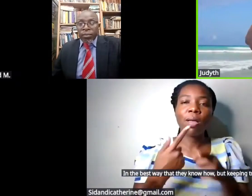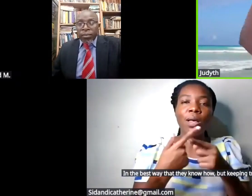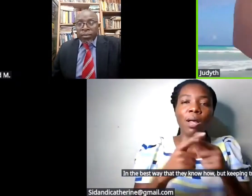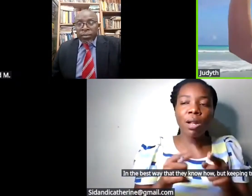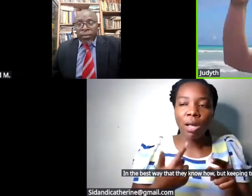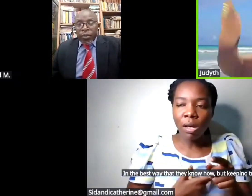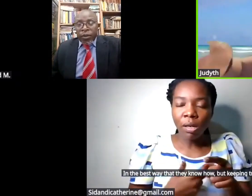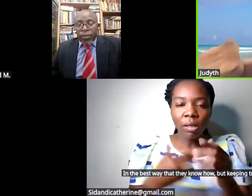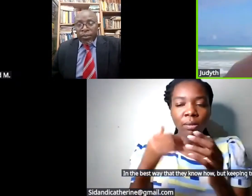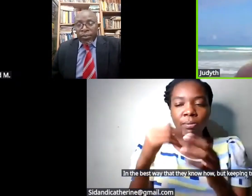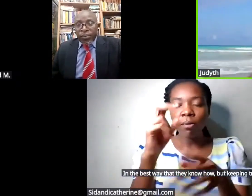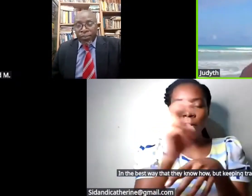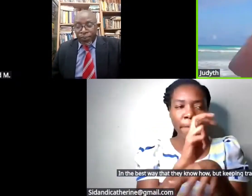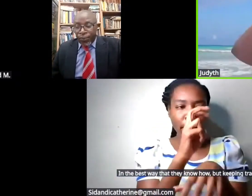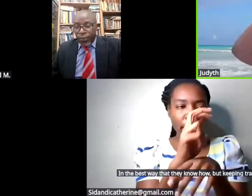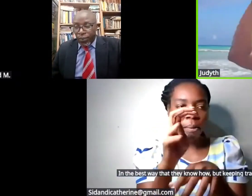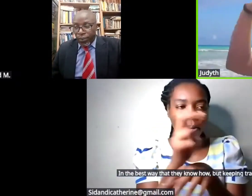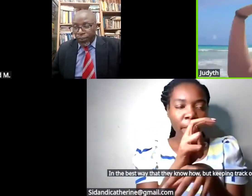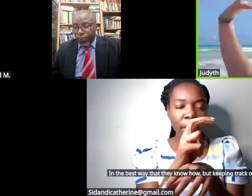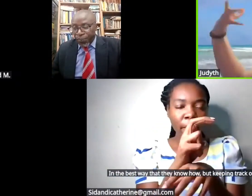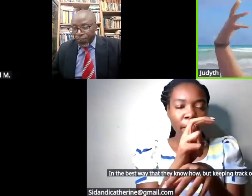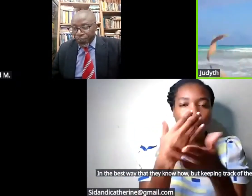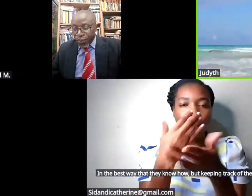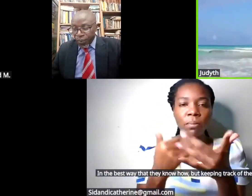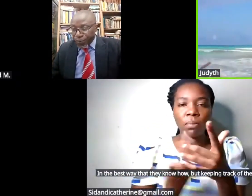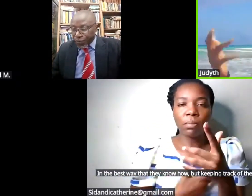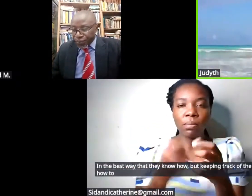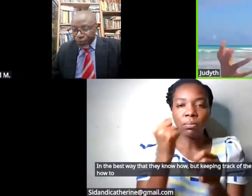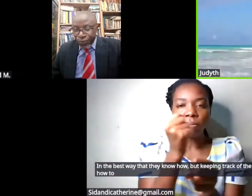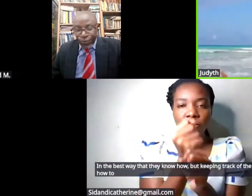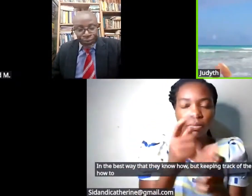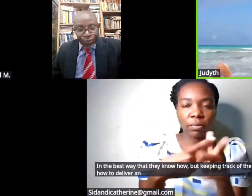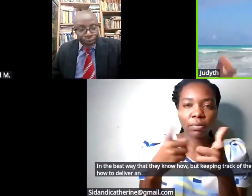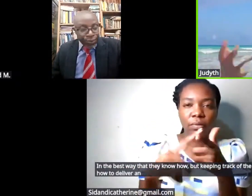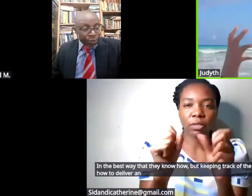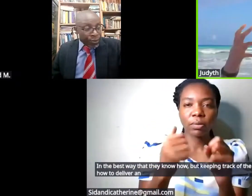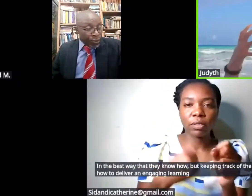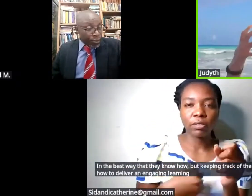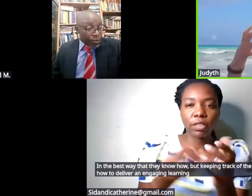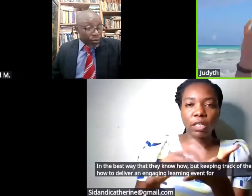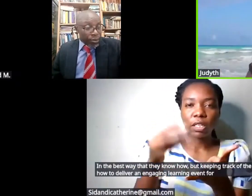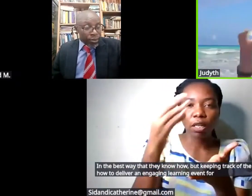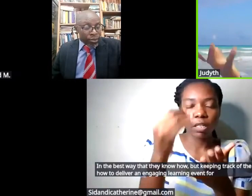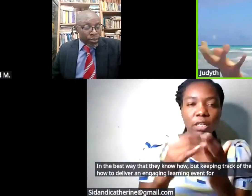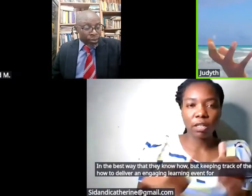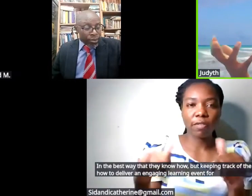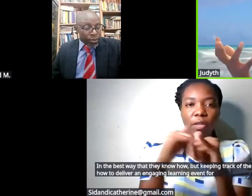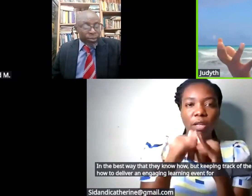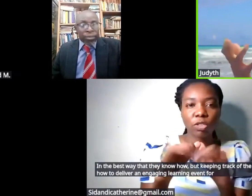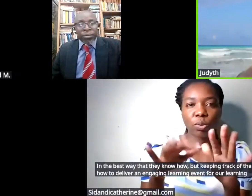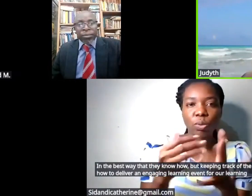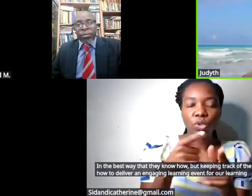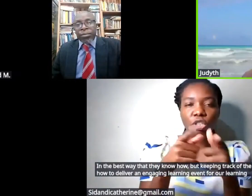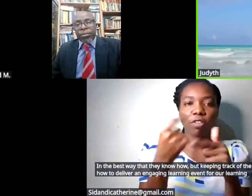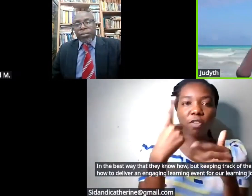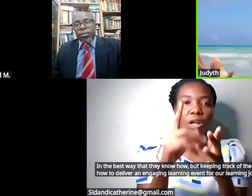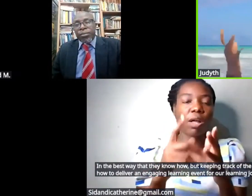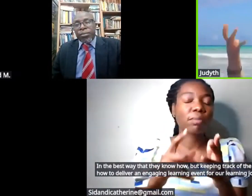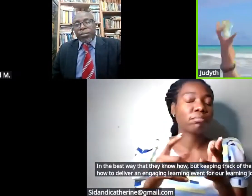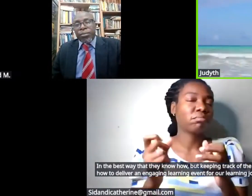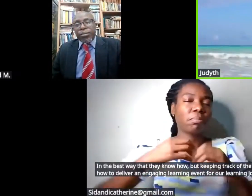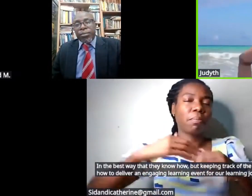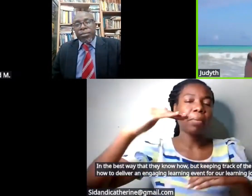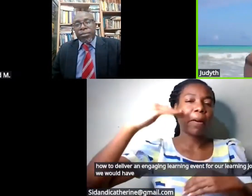the golden frame of how to deliver an engaging learning event for or learning journey for adults, we would have